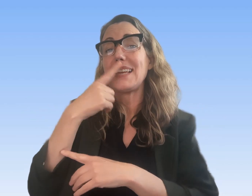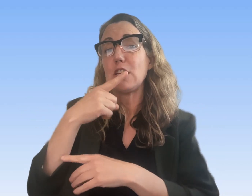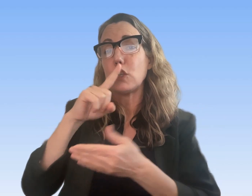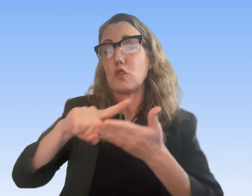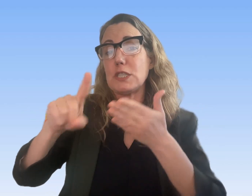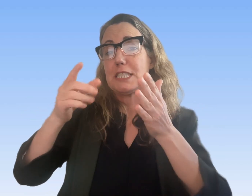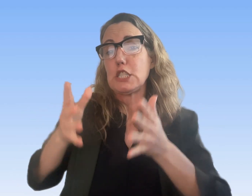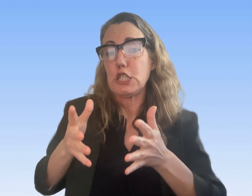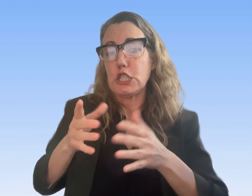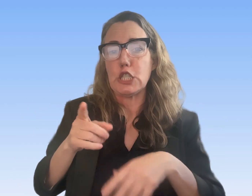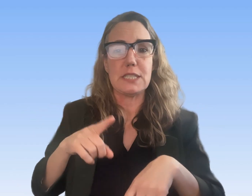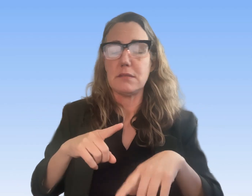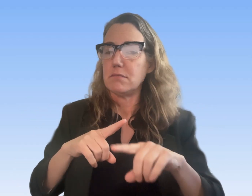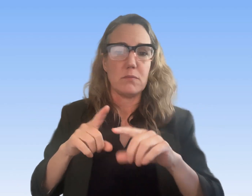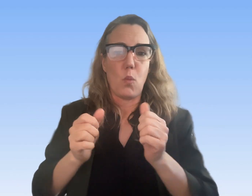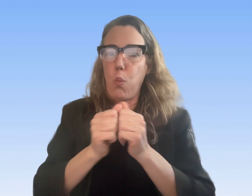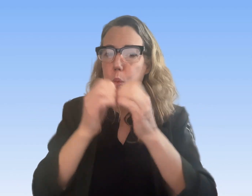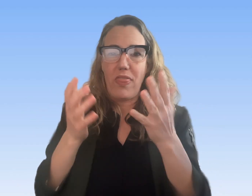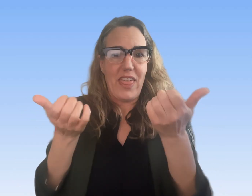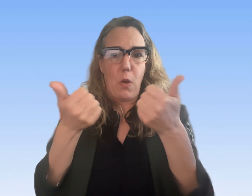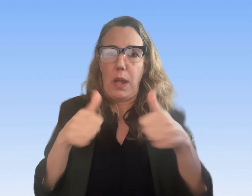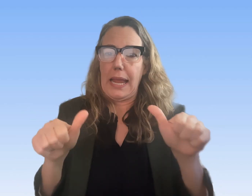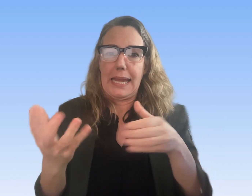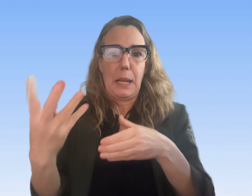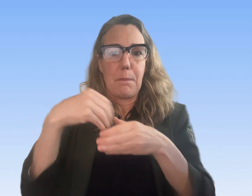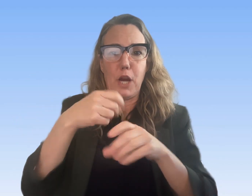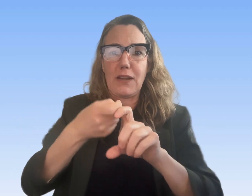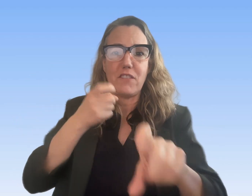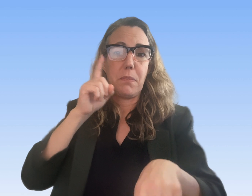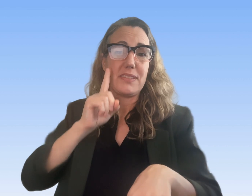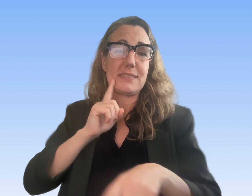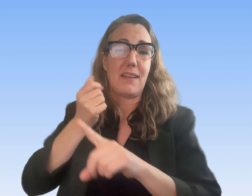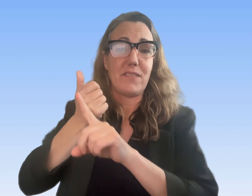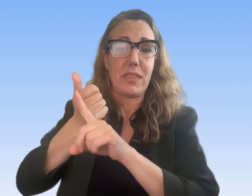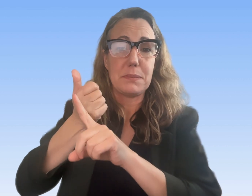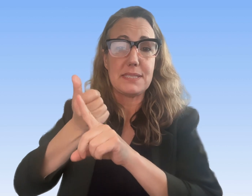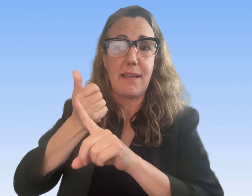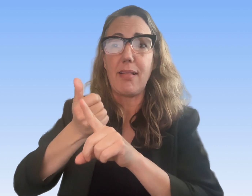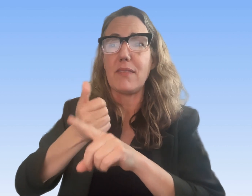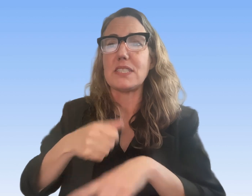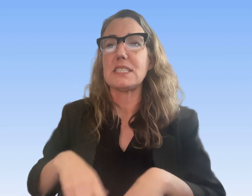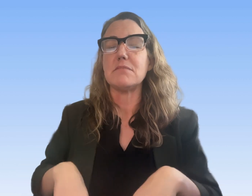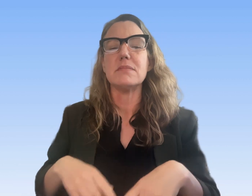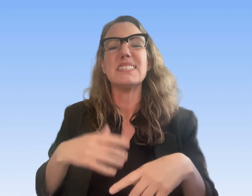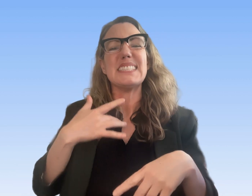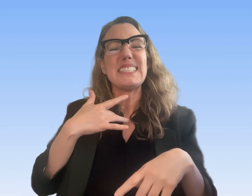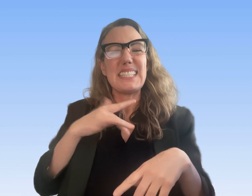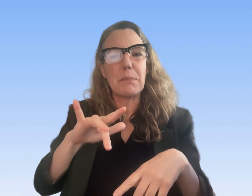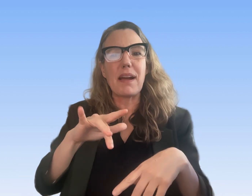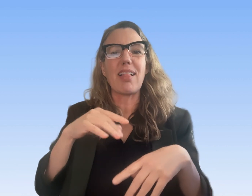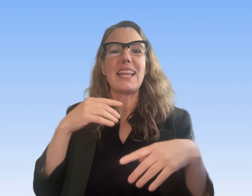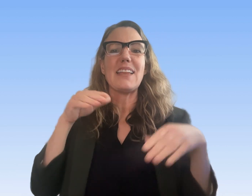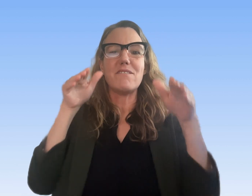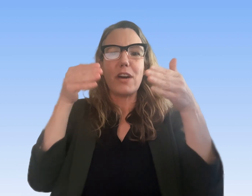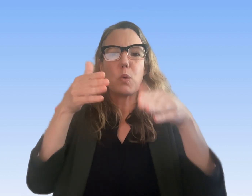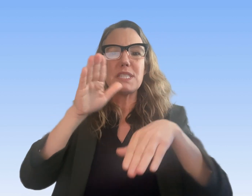hearing researchers without any input from the deaf themselves typically focuses